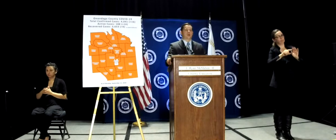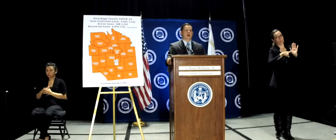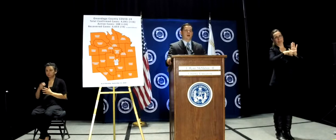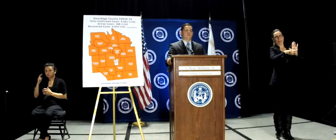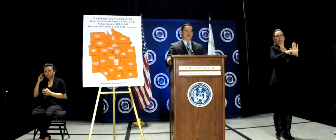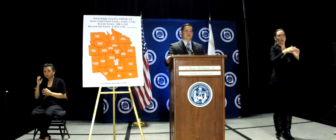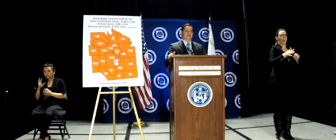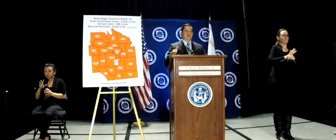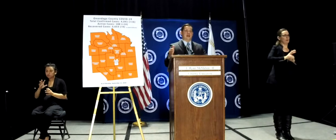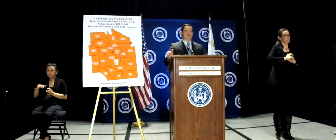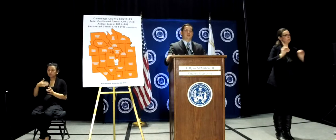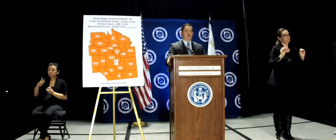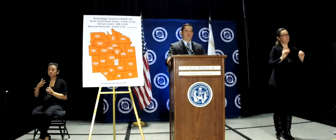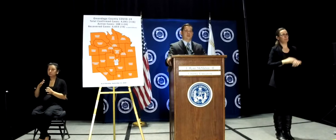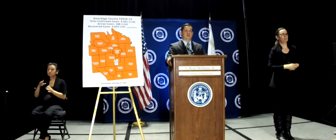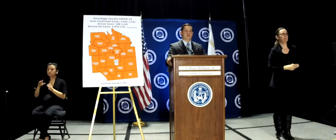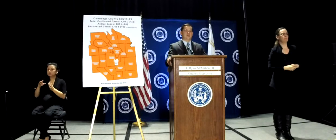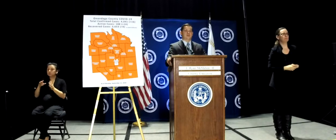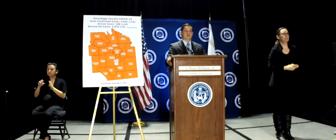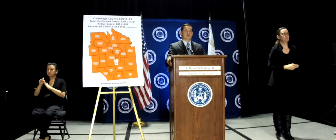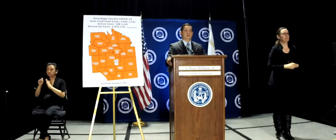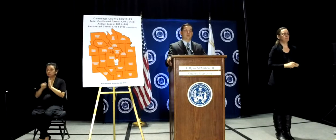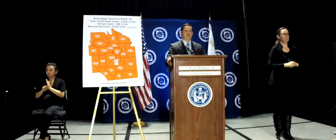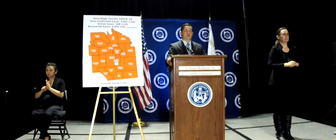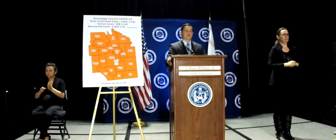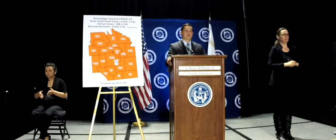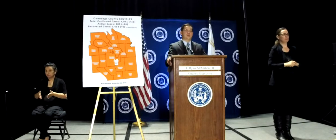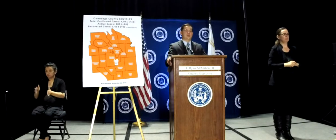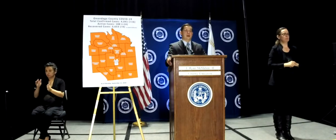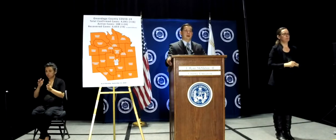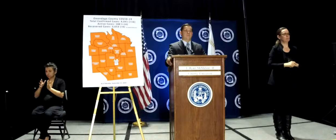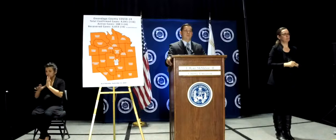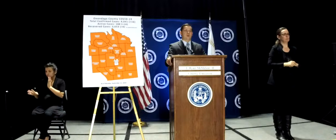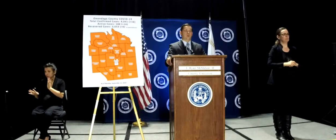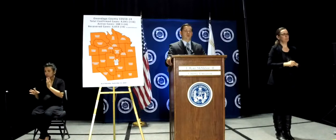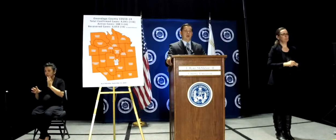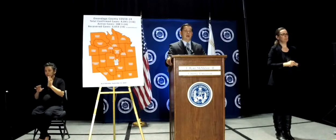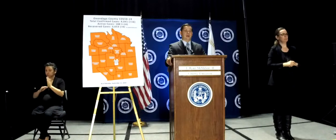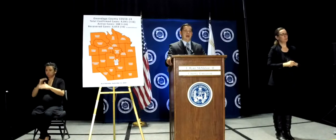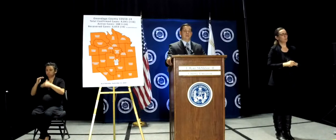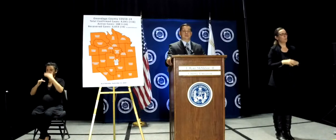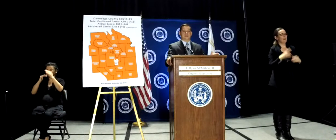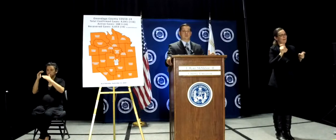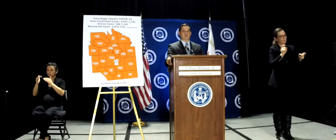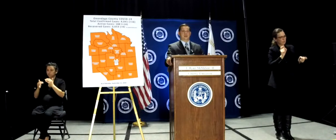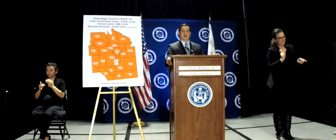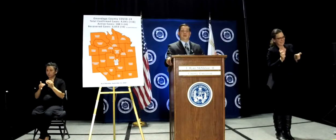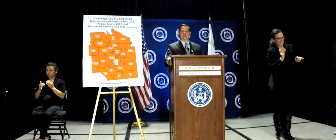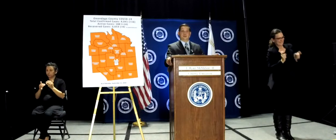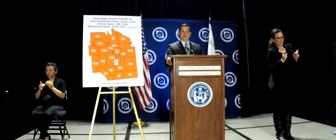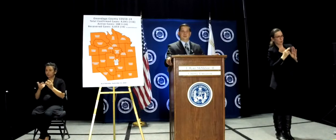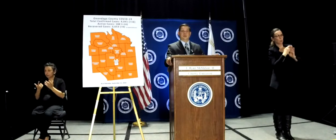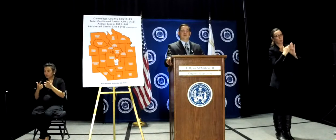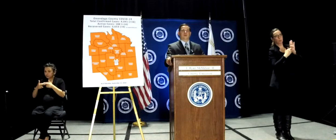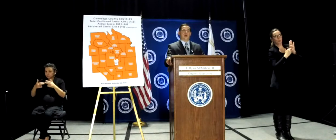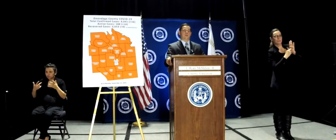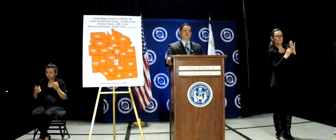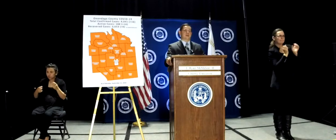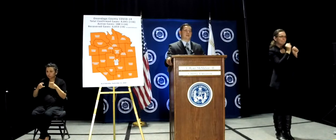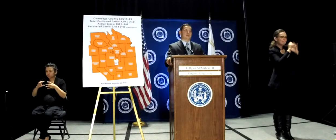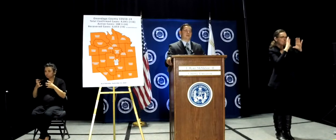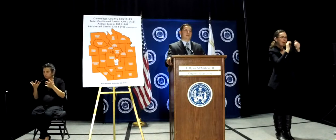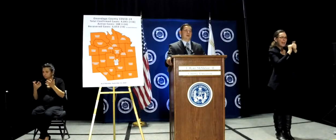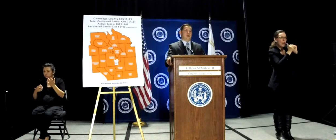So as the technology evolves, I think it gives us these opportunities. And we're trying, Abbott's has new technology in this for